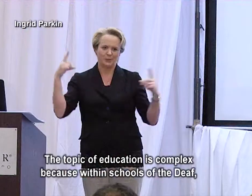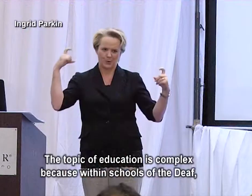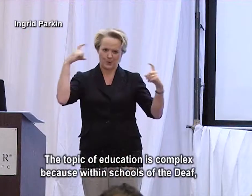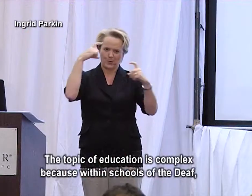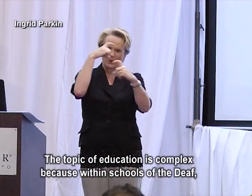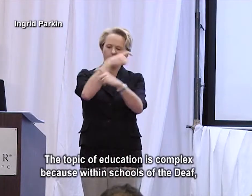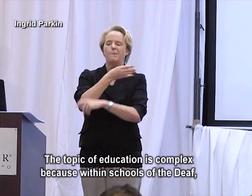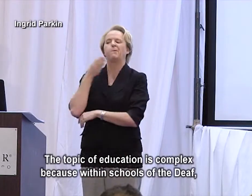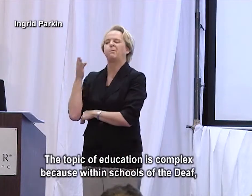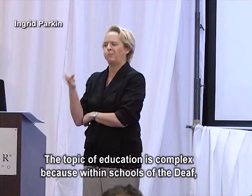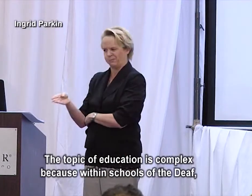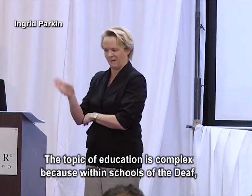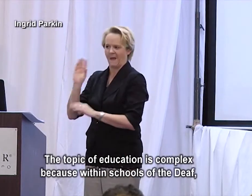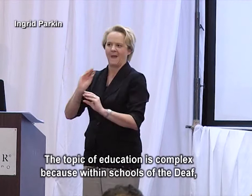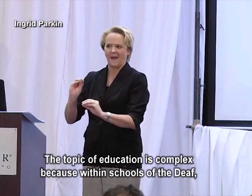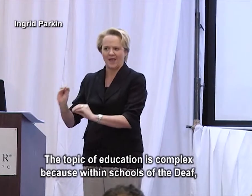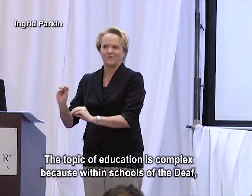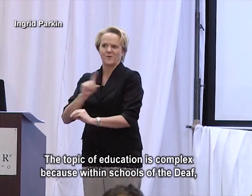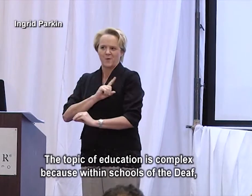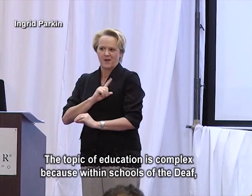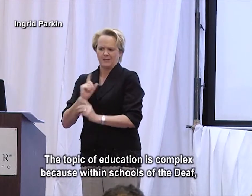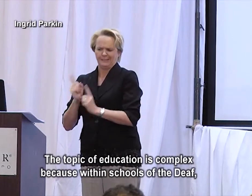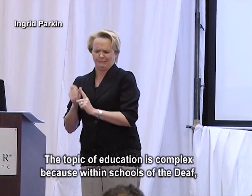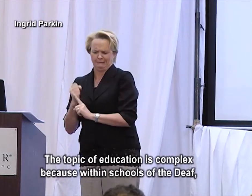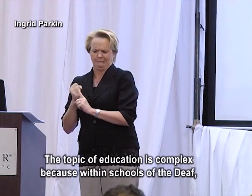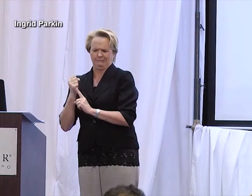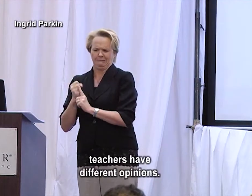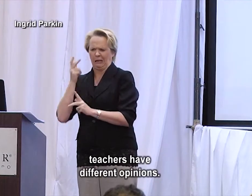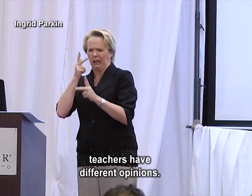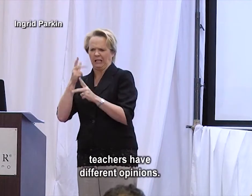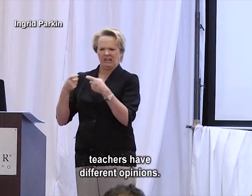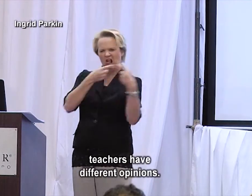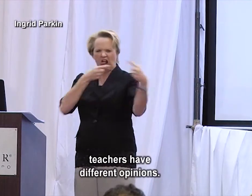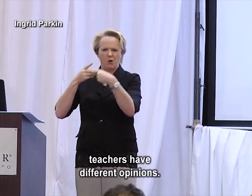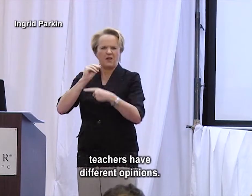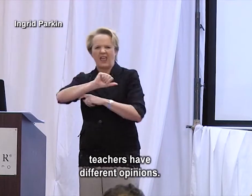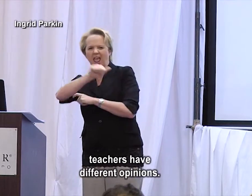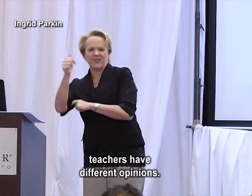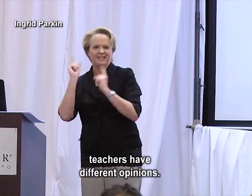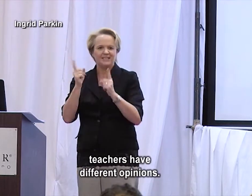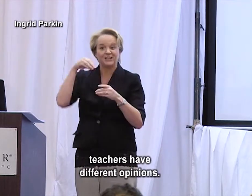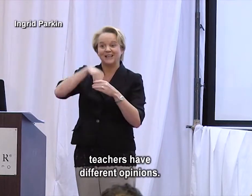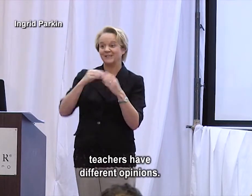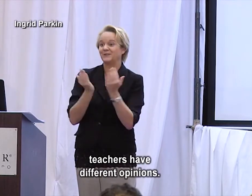The topic of education is complex because within schools of the deaf, teachers have different opinions.